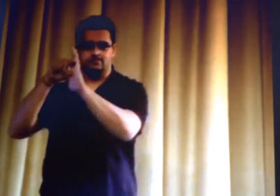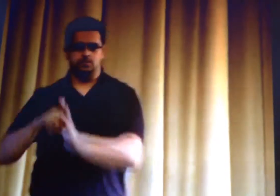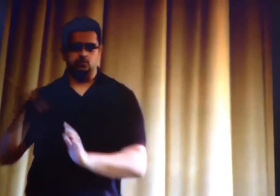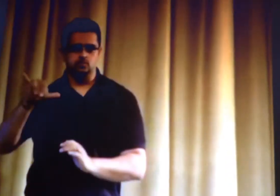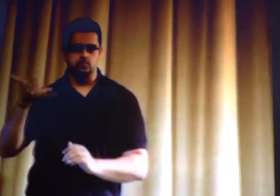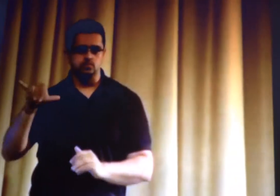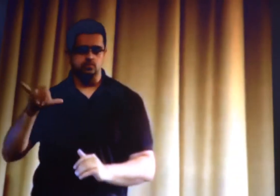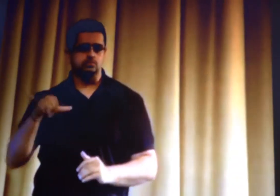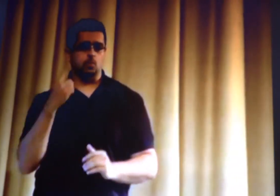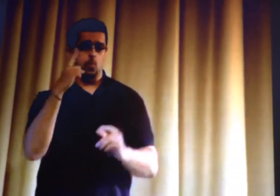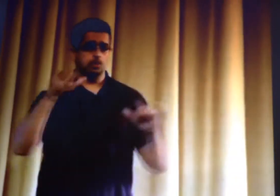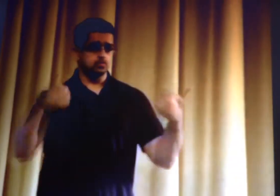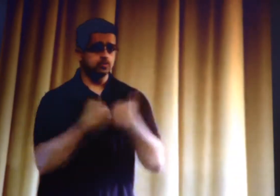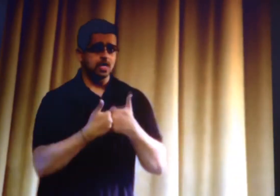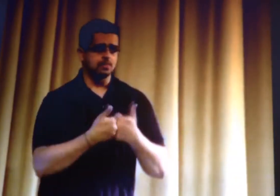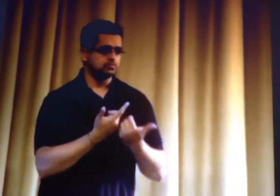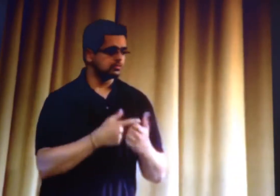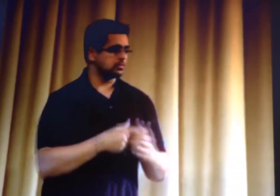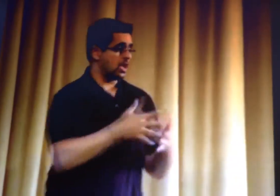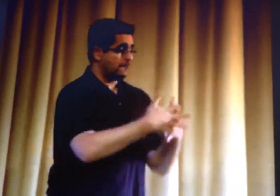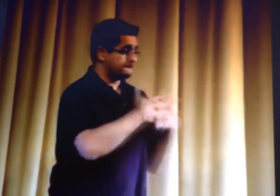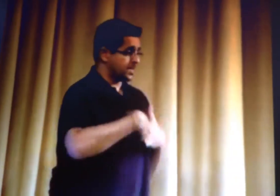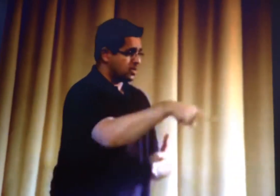Peer-to-peer has its positives and also has its challenges.